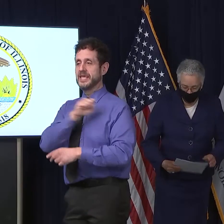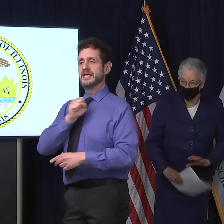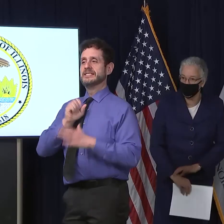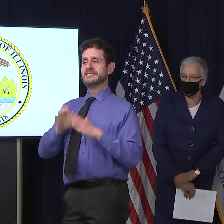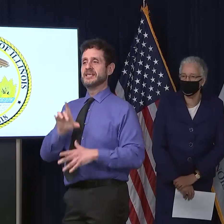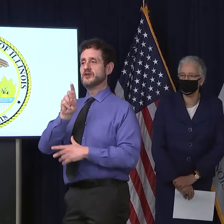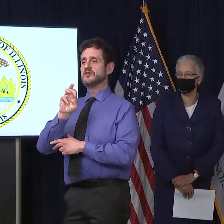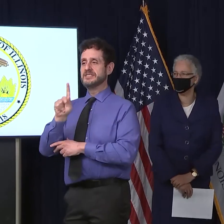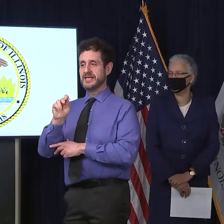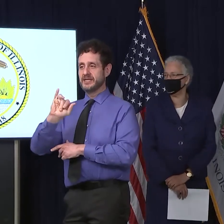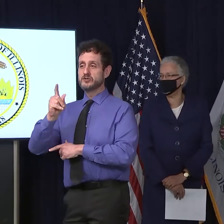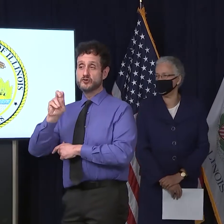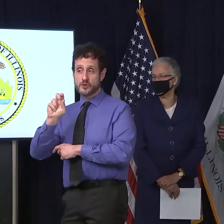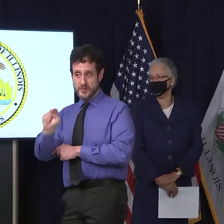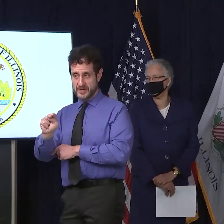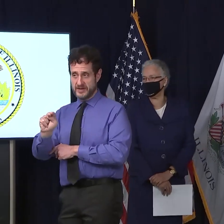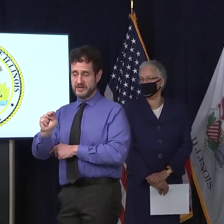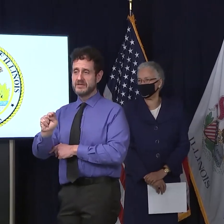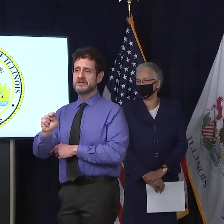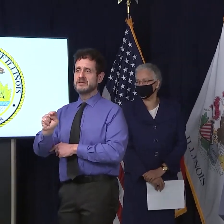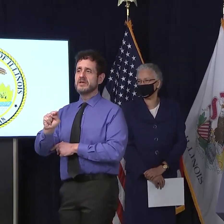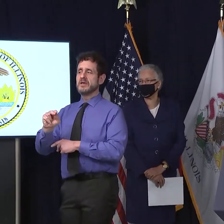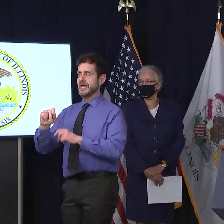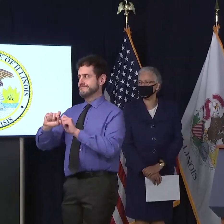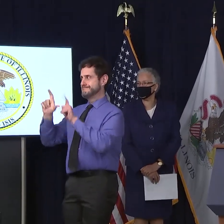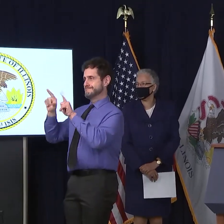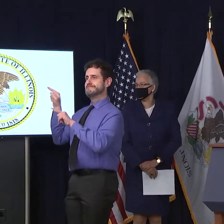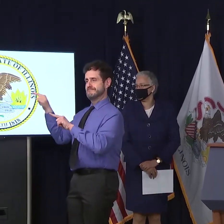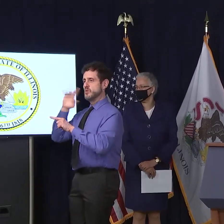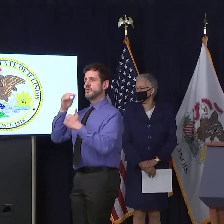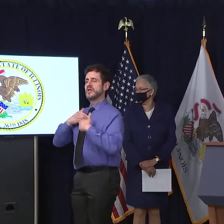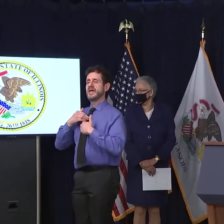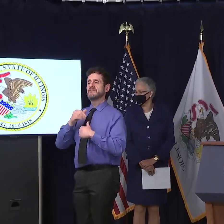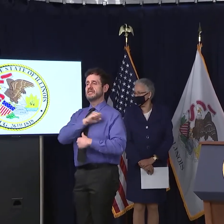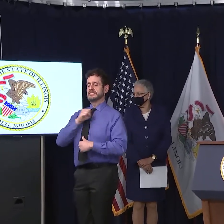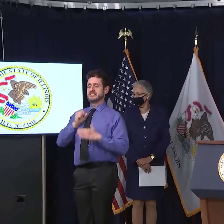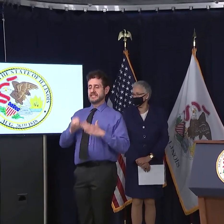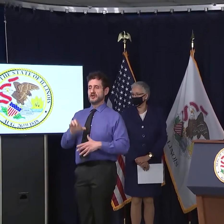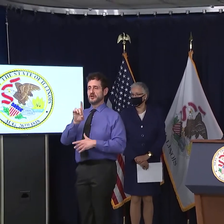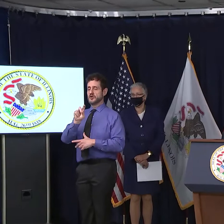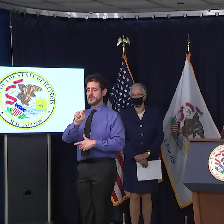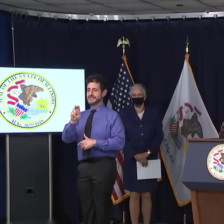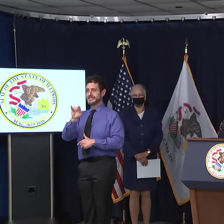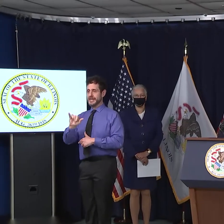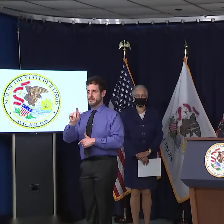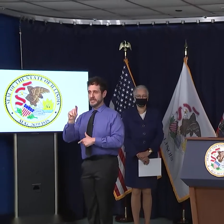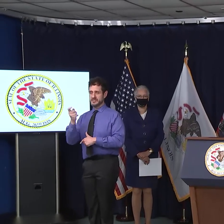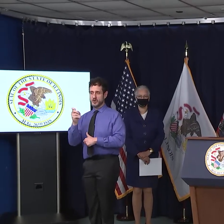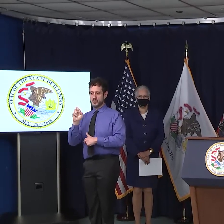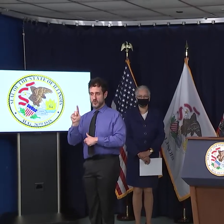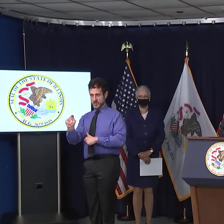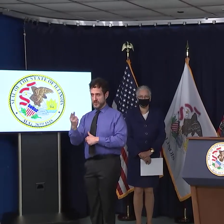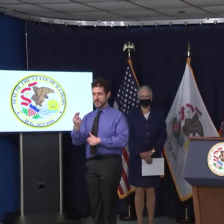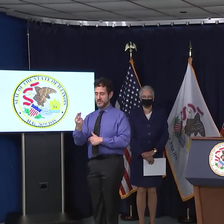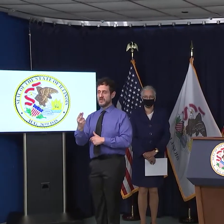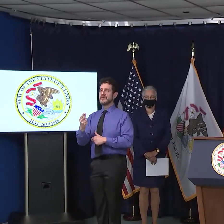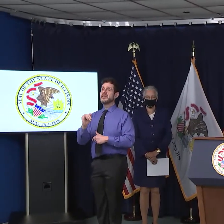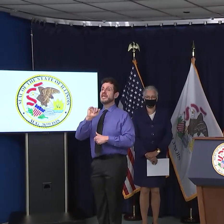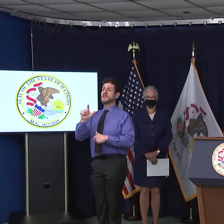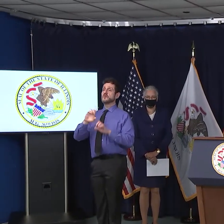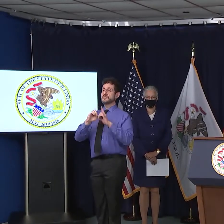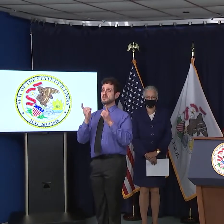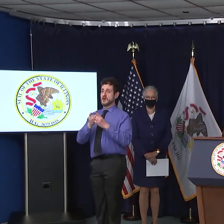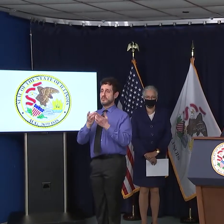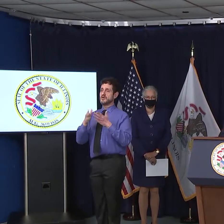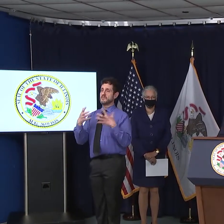Dick Durbin, and we'll be joined virtually by Senator Tammy Duckworth shortly. Illinois Department of Public Health Director